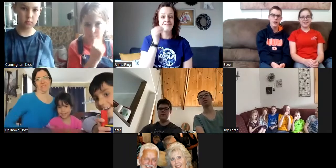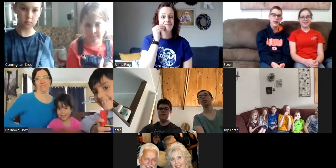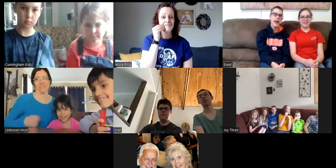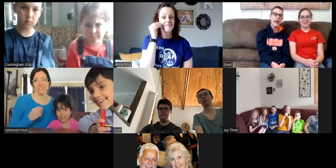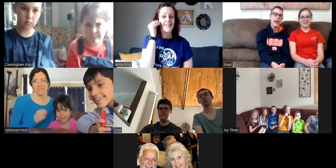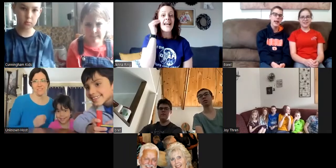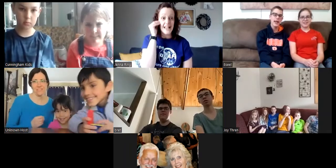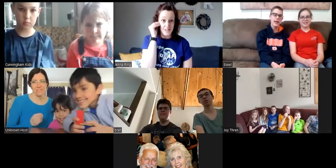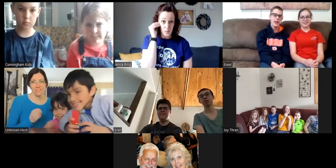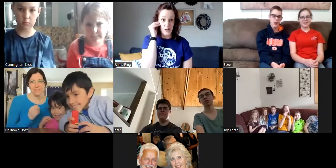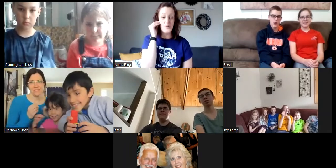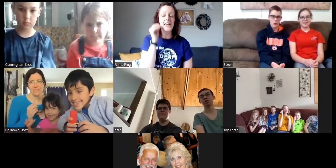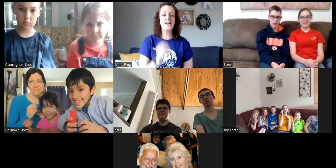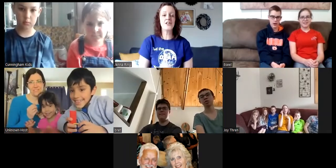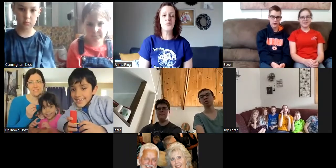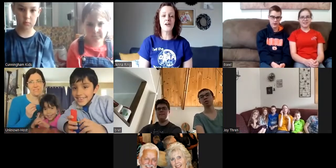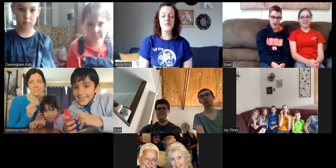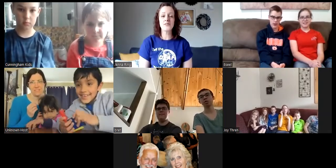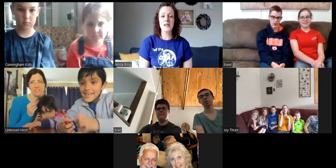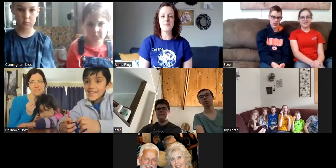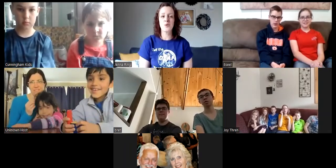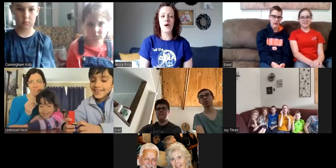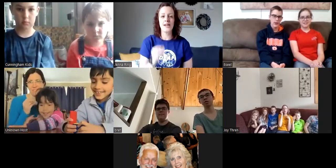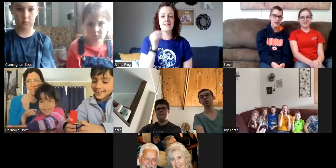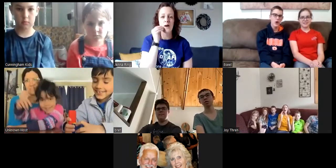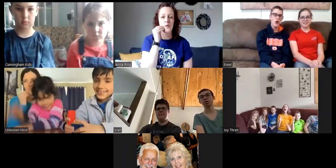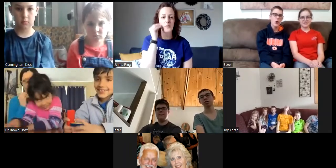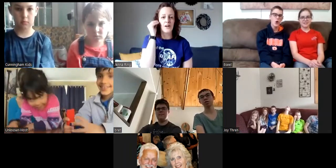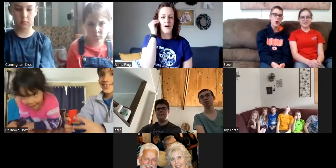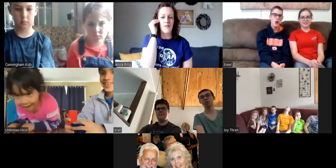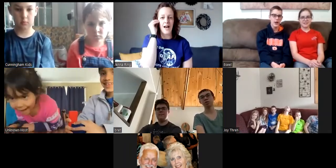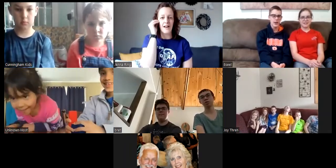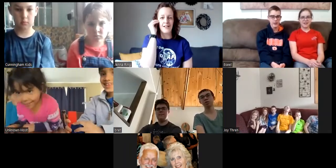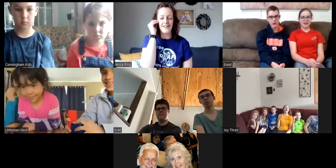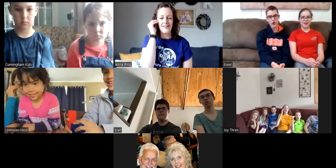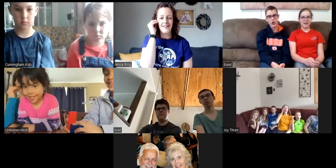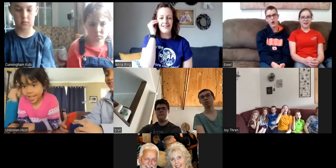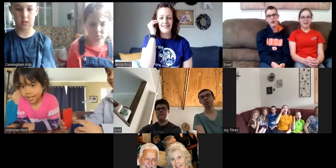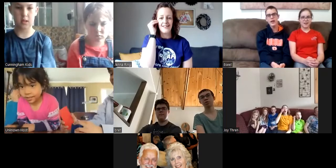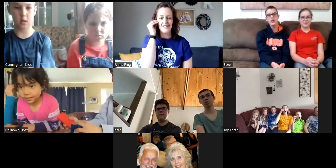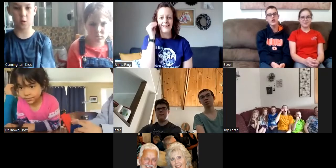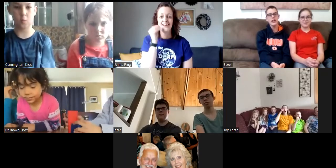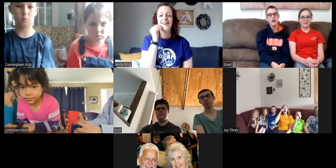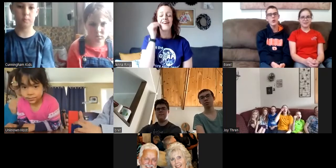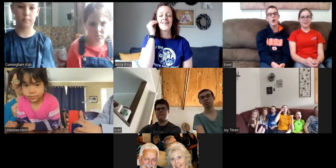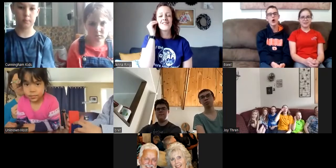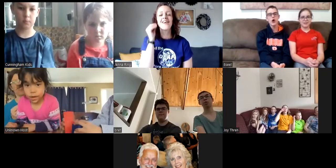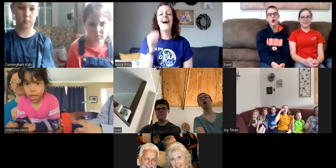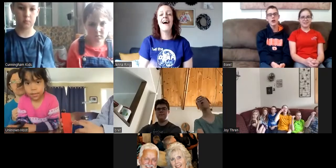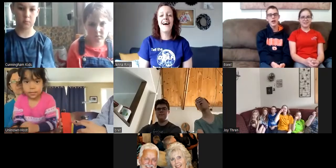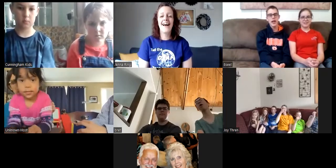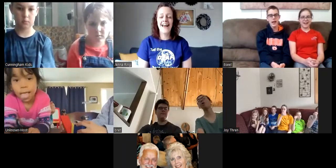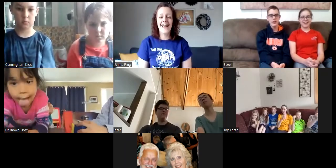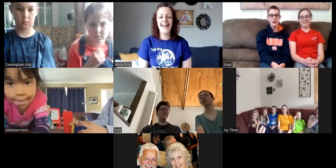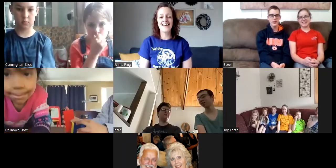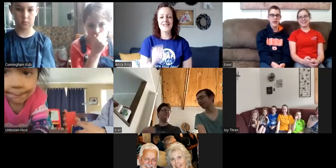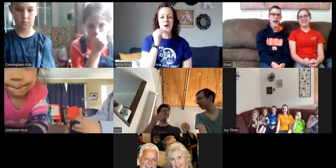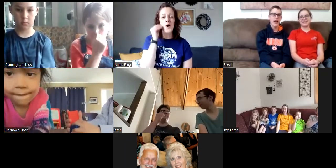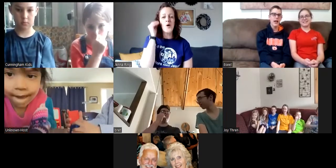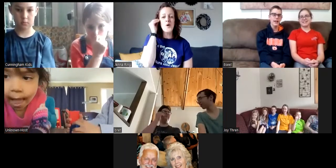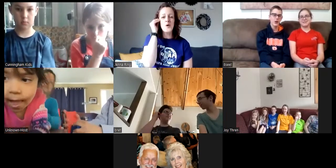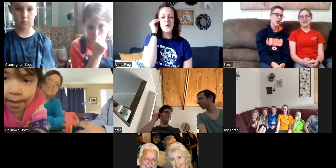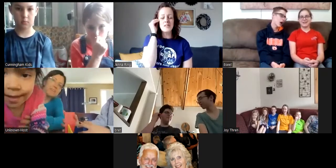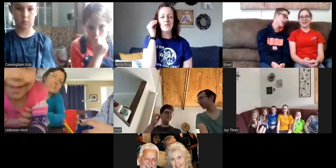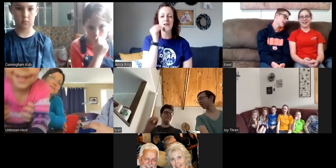Where's my friend? It's where you eat and where you sleep. So what is that? What do we call that? Oh. Right,